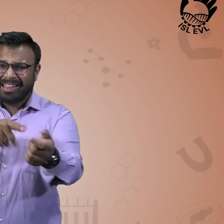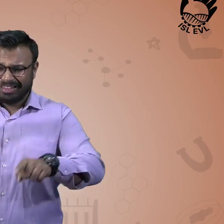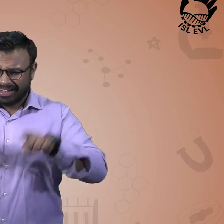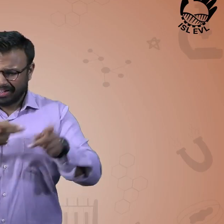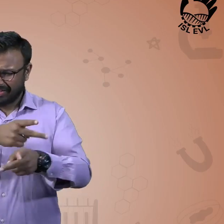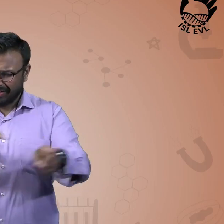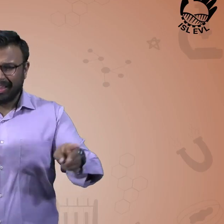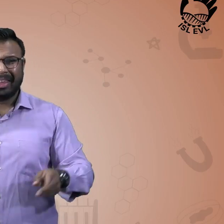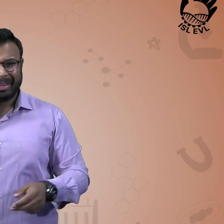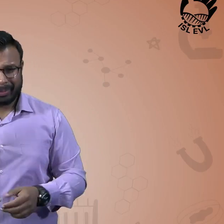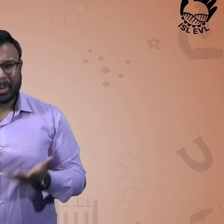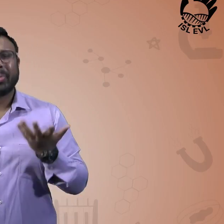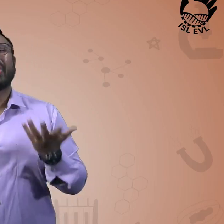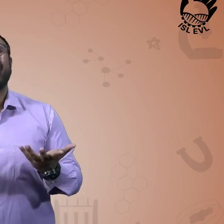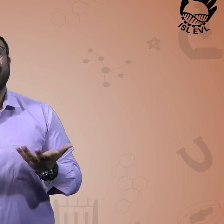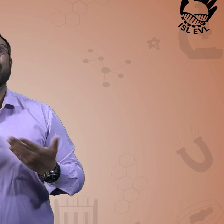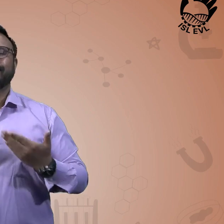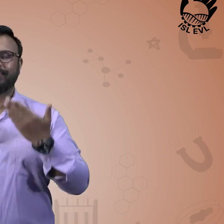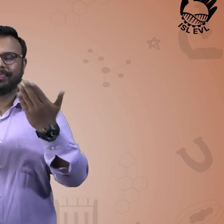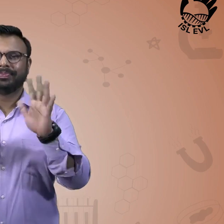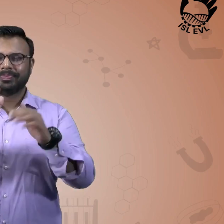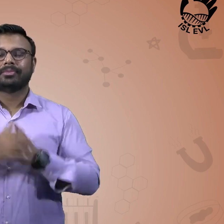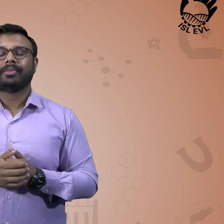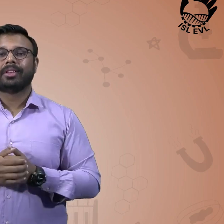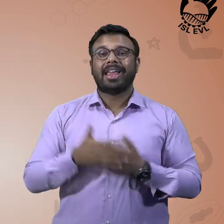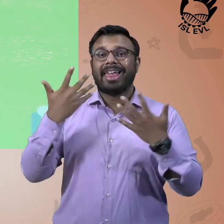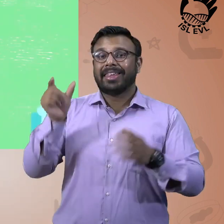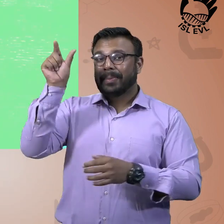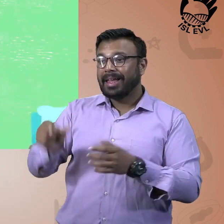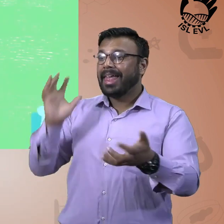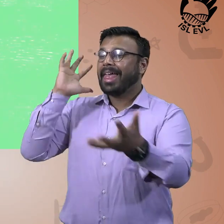Why do blood types even matter? It does. Let me explain.